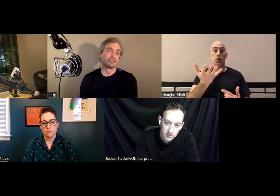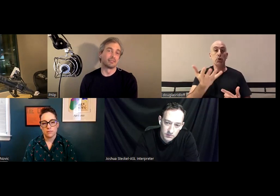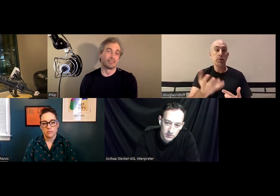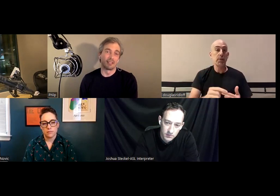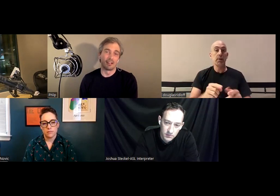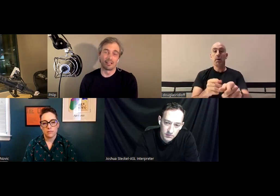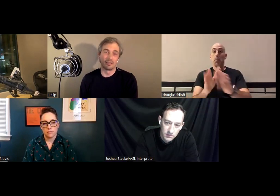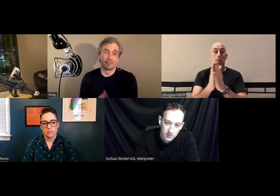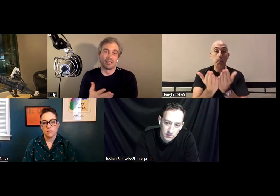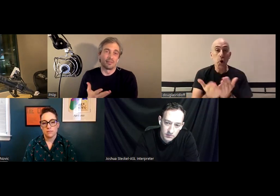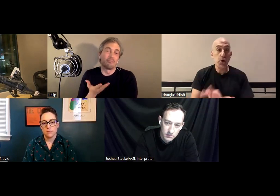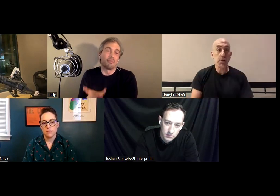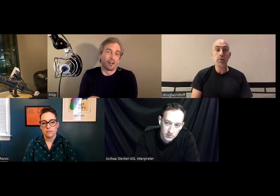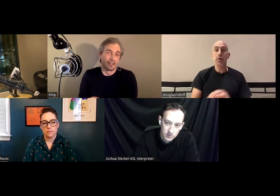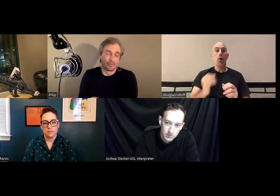storytelling.